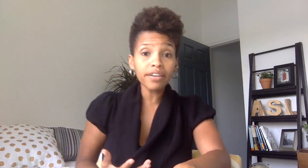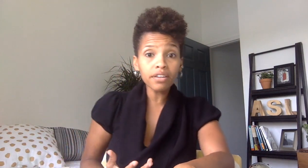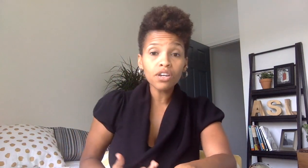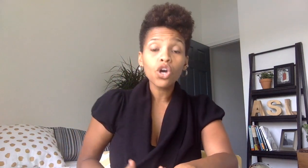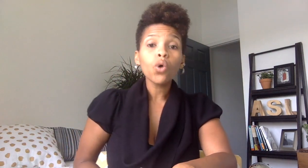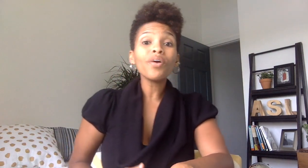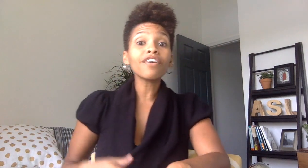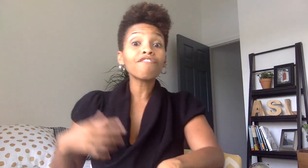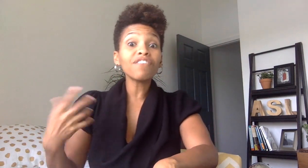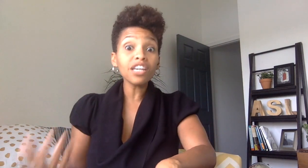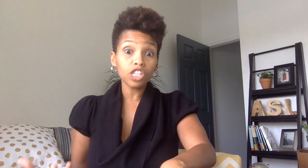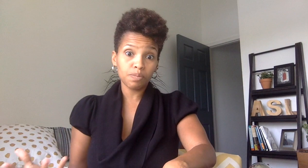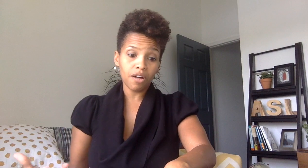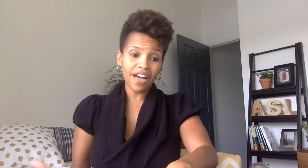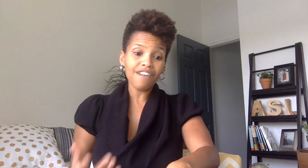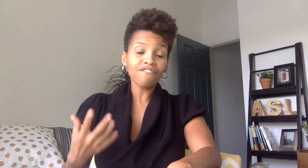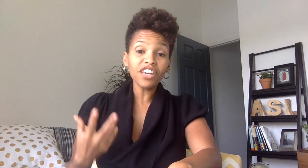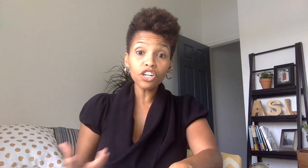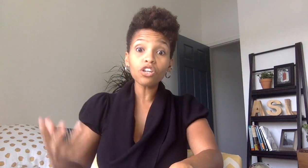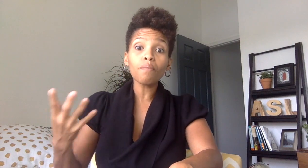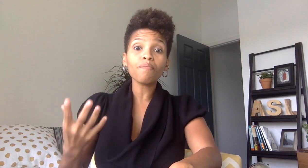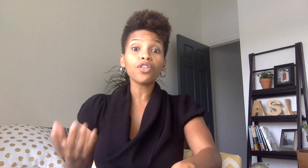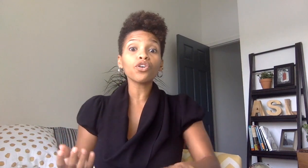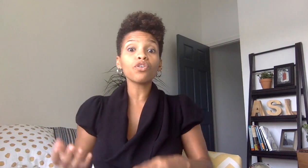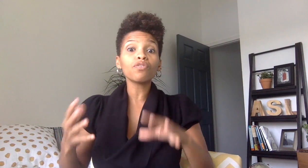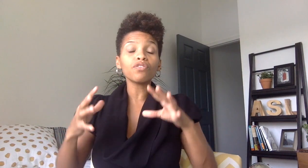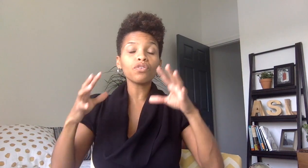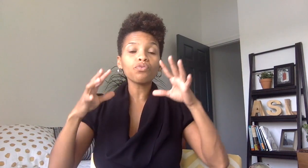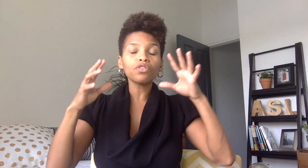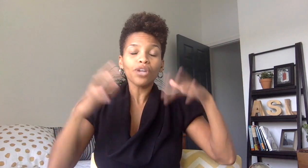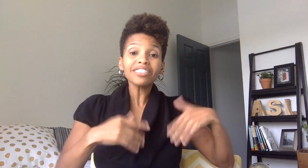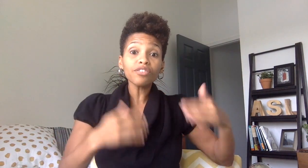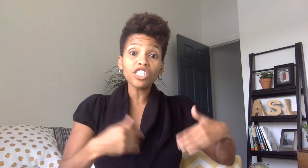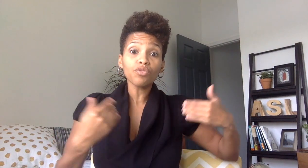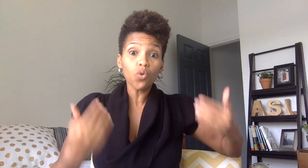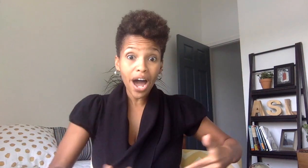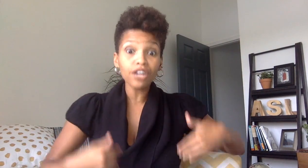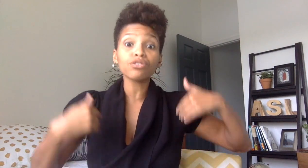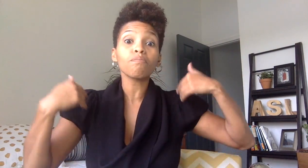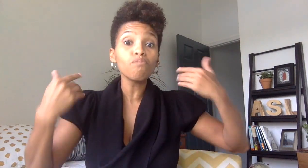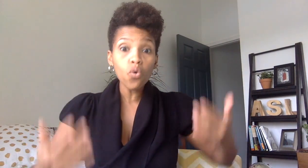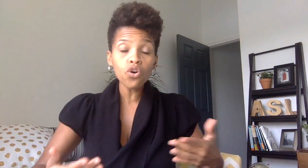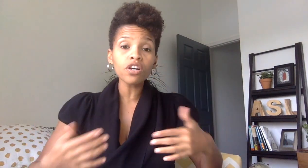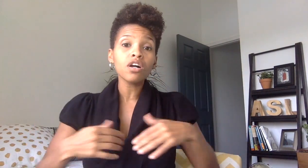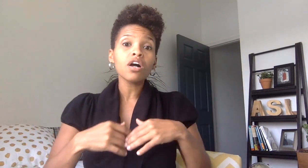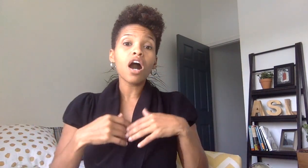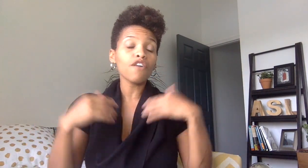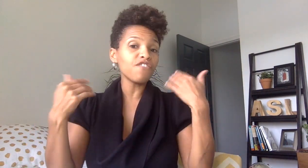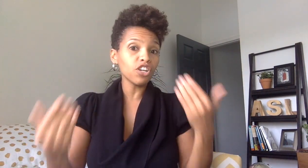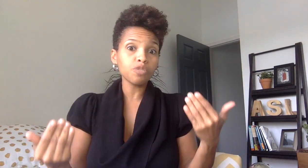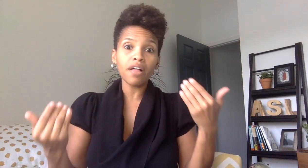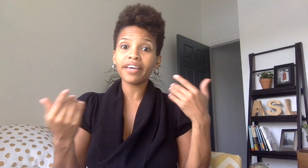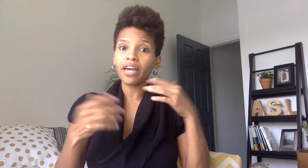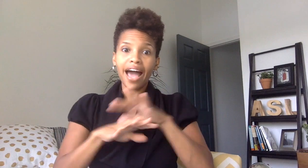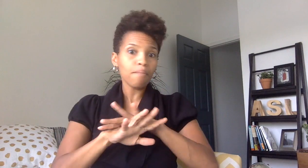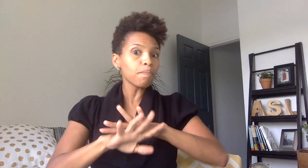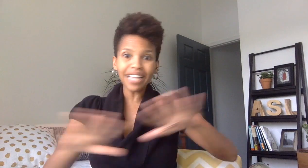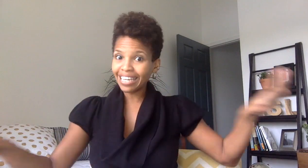we can fingerspell that finger their transliteration requires more uh fingerspelling blanket